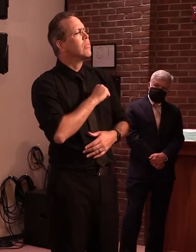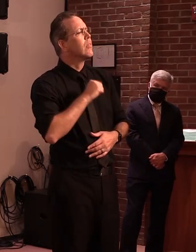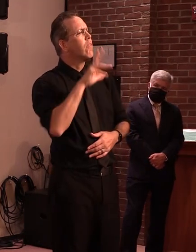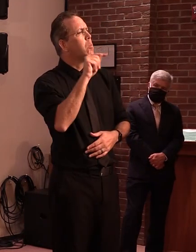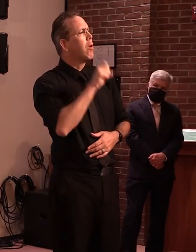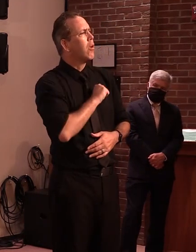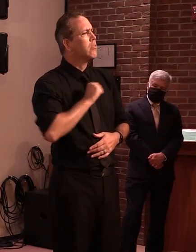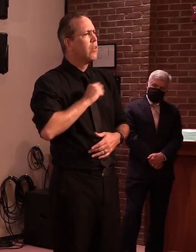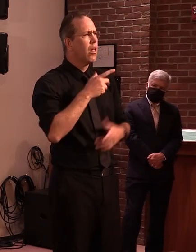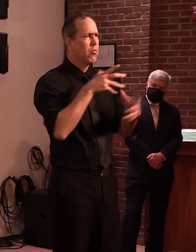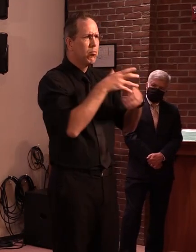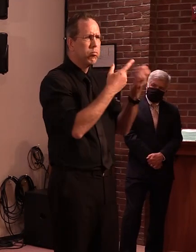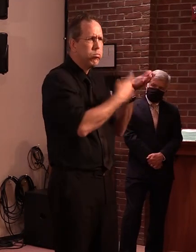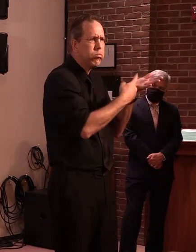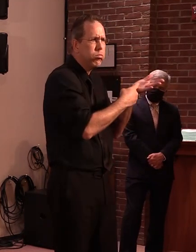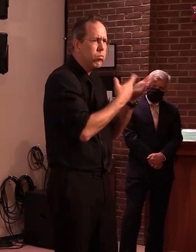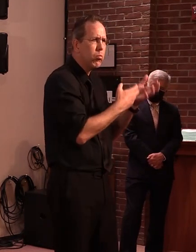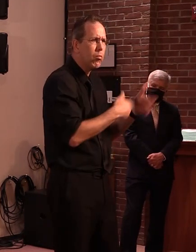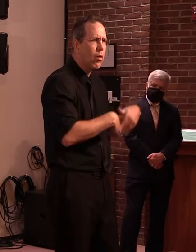uh